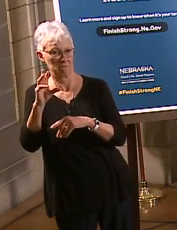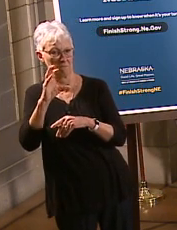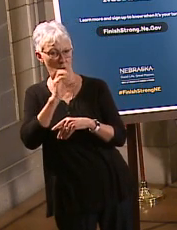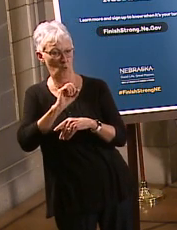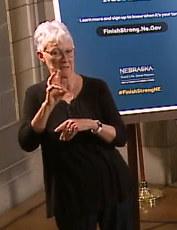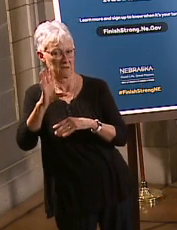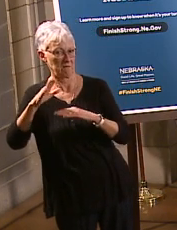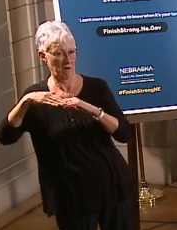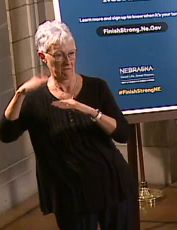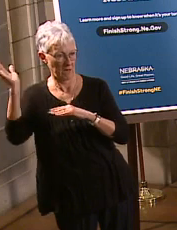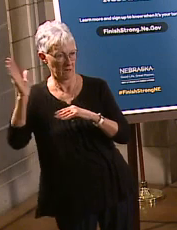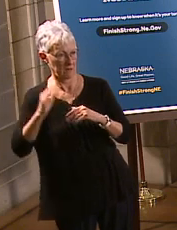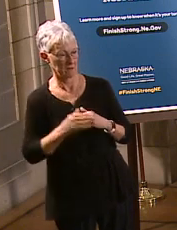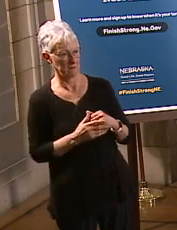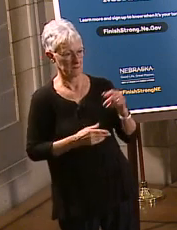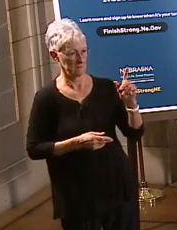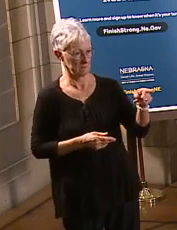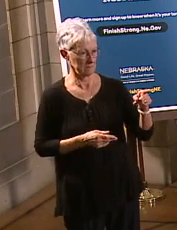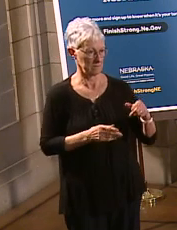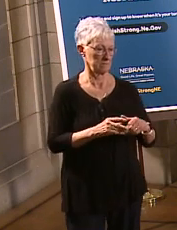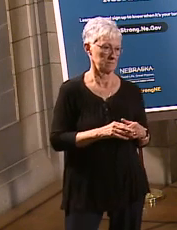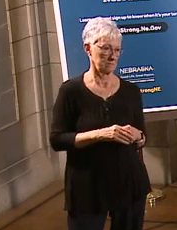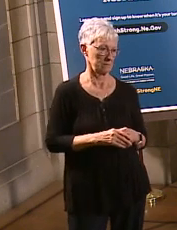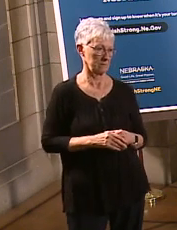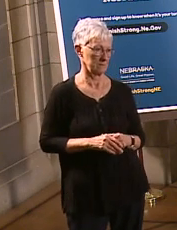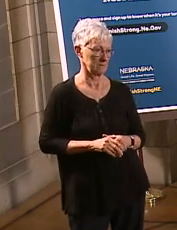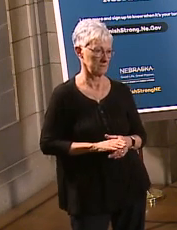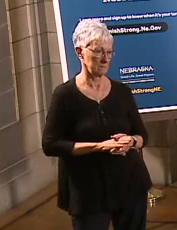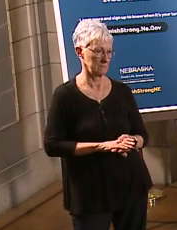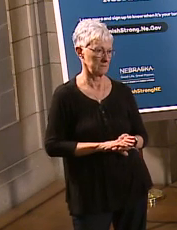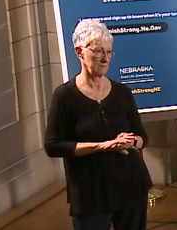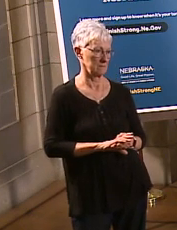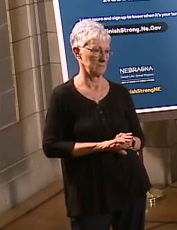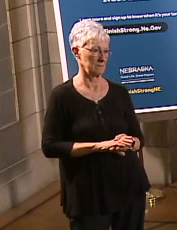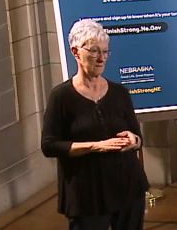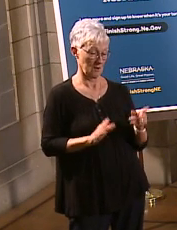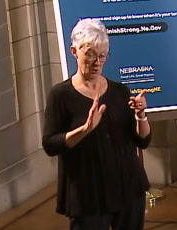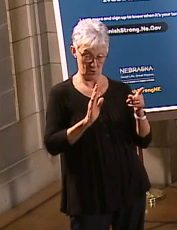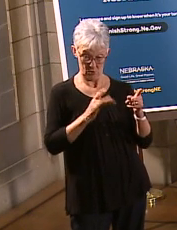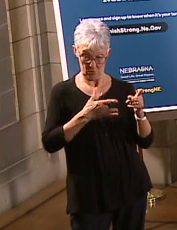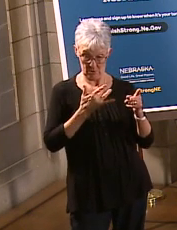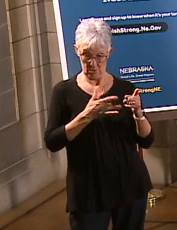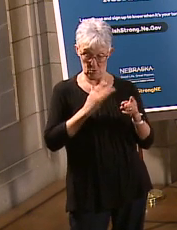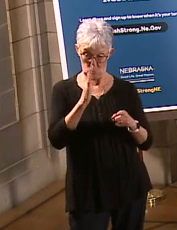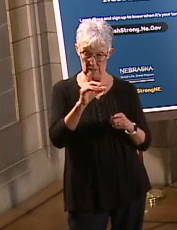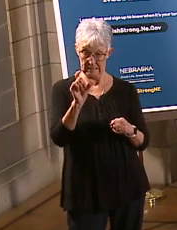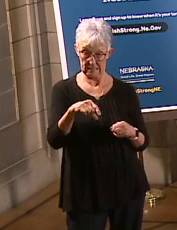know their turn's available. Do you think it's going to take like mobile units going out to just get